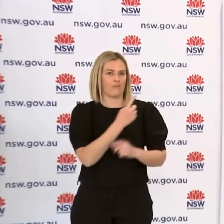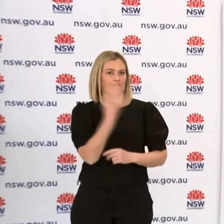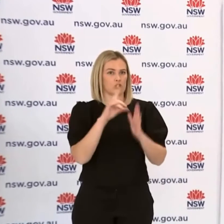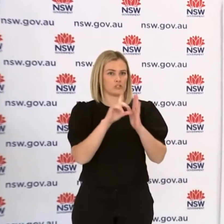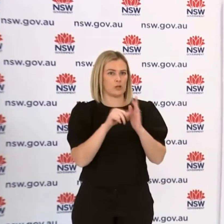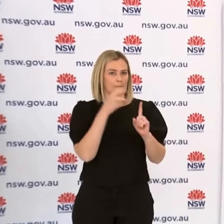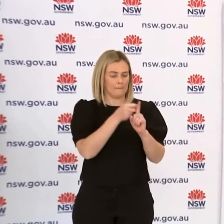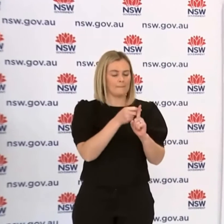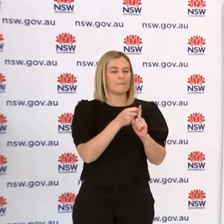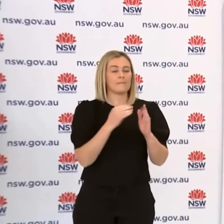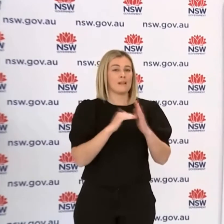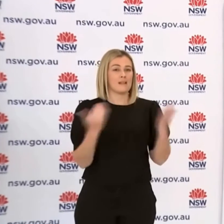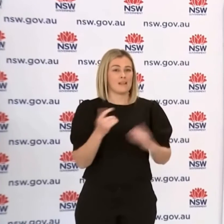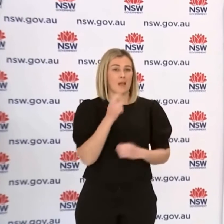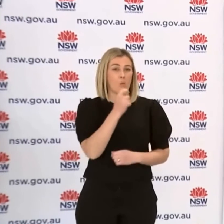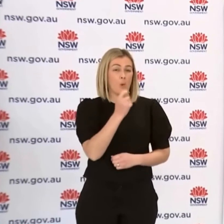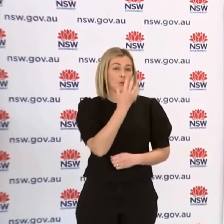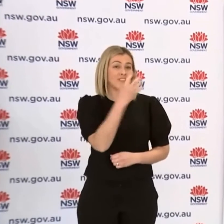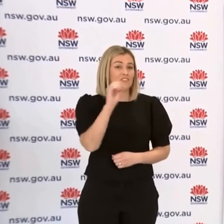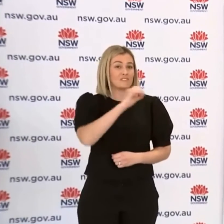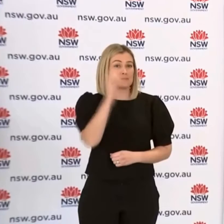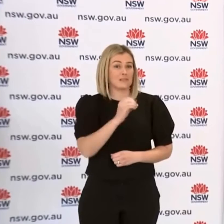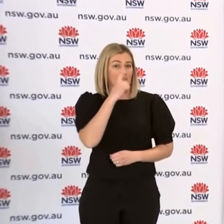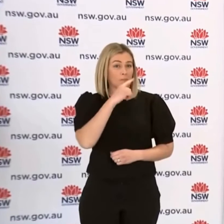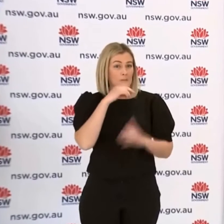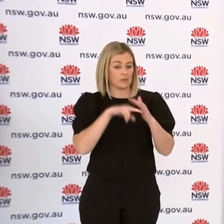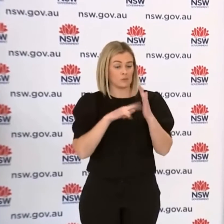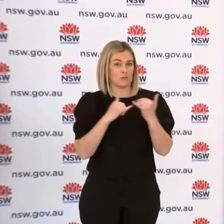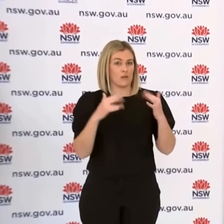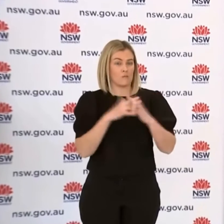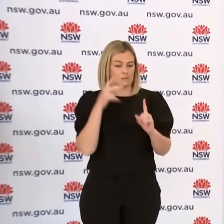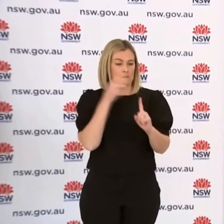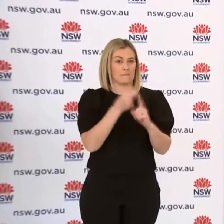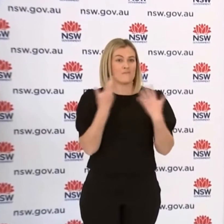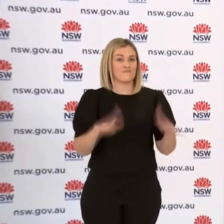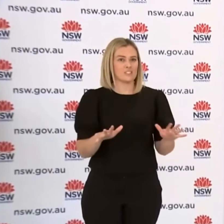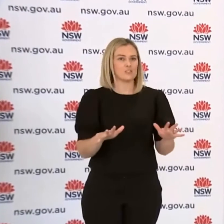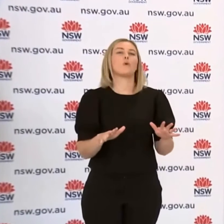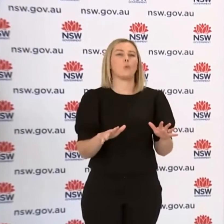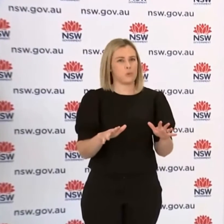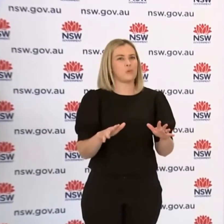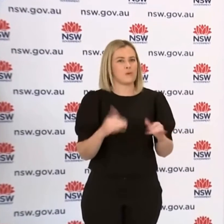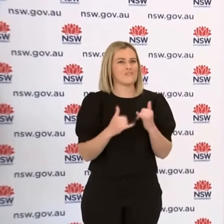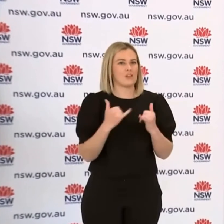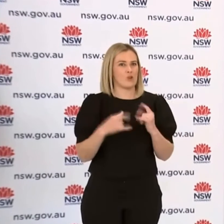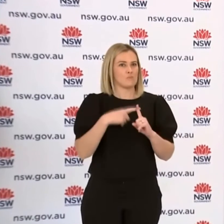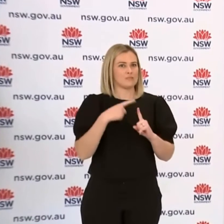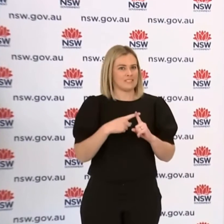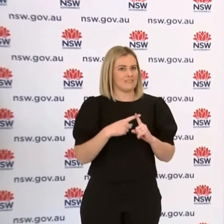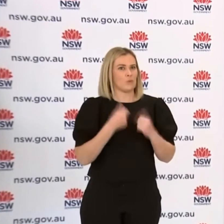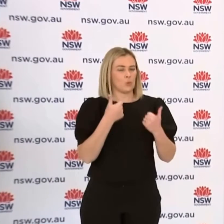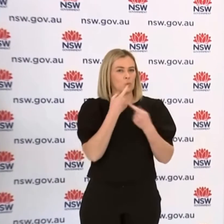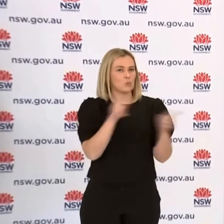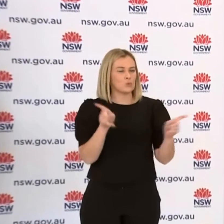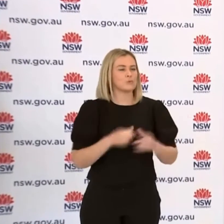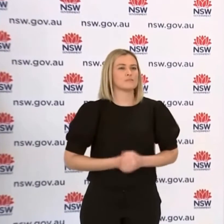16 and above, have now reached almost 50%. So that's a very positive step forward. And for